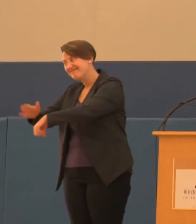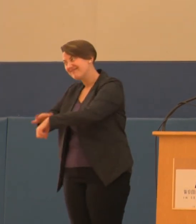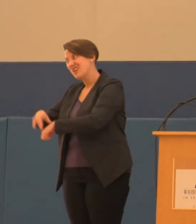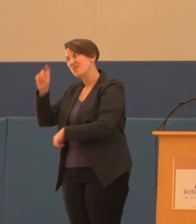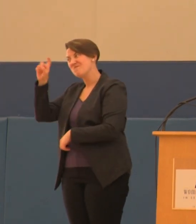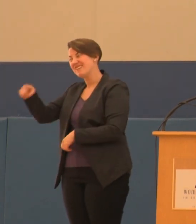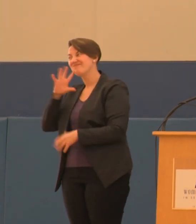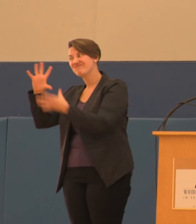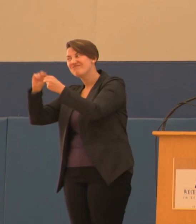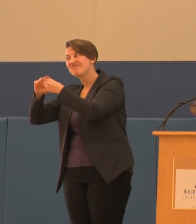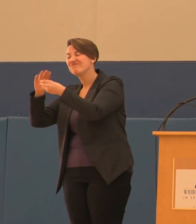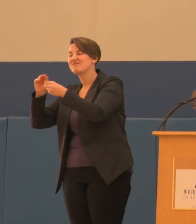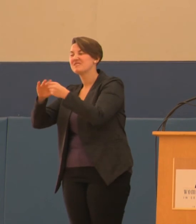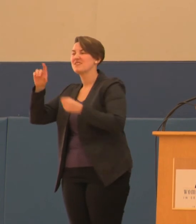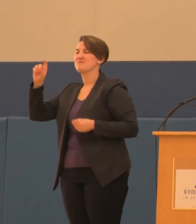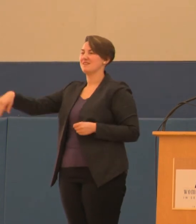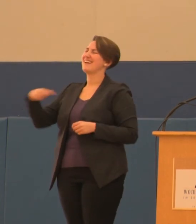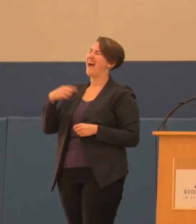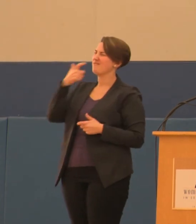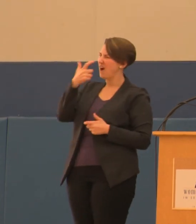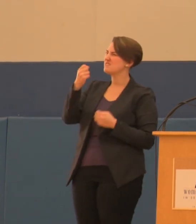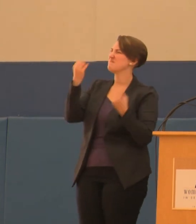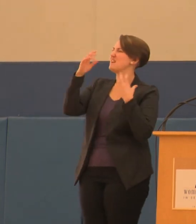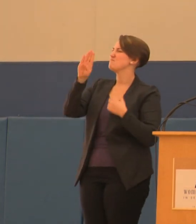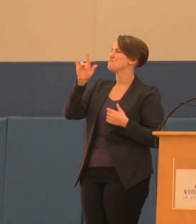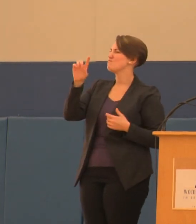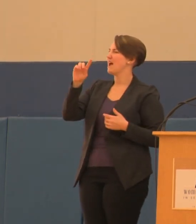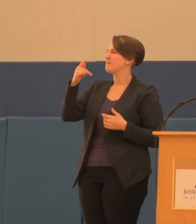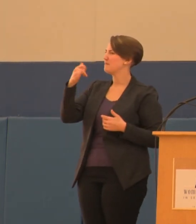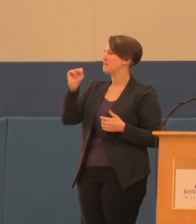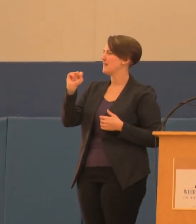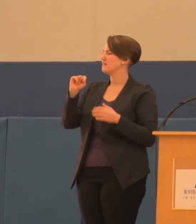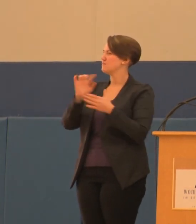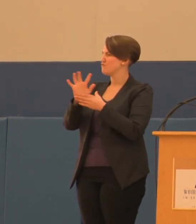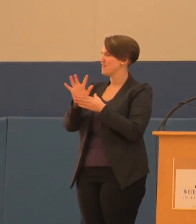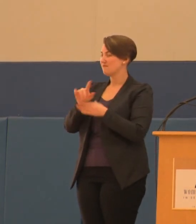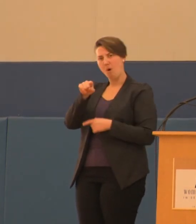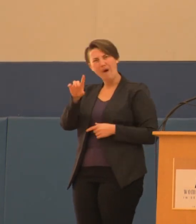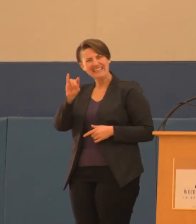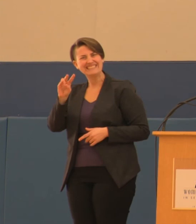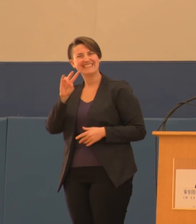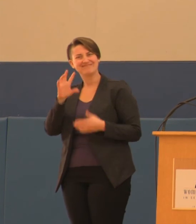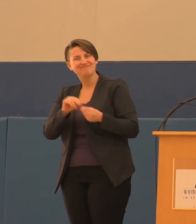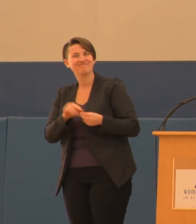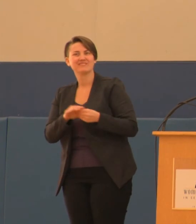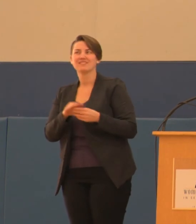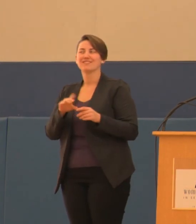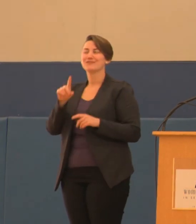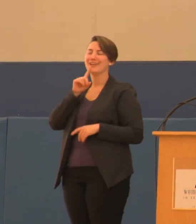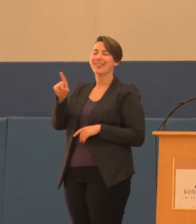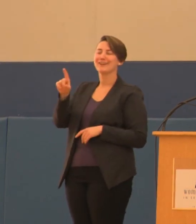I said, you know, I watched a lot of Brad Pitt movies after that whole thing. I said, Brad went and spoke up, all right. But he should have gone and spoken up